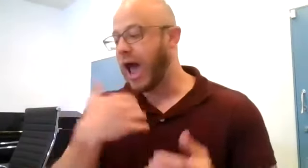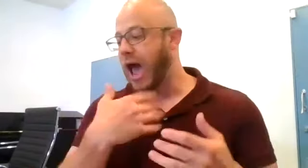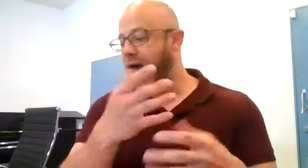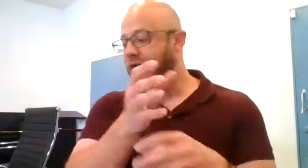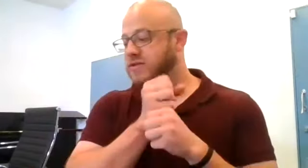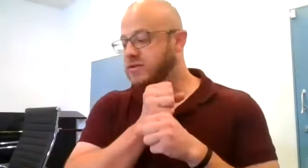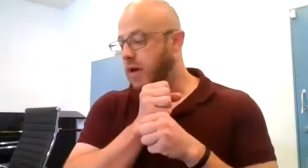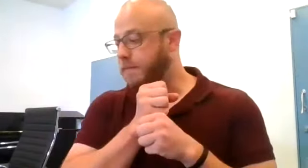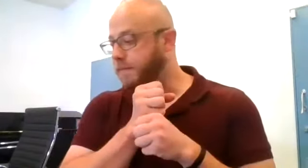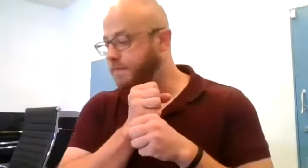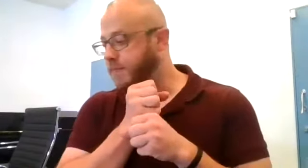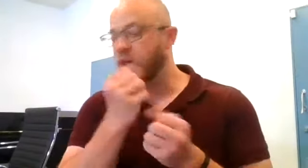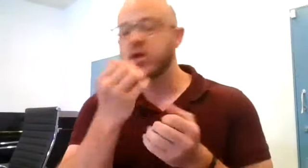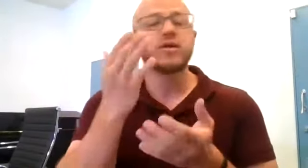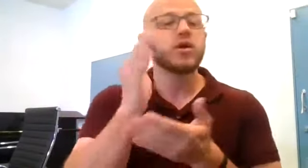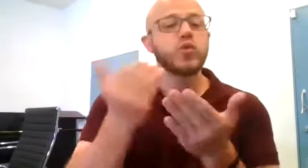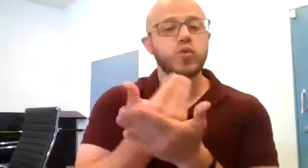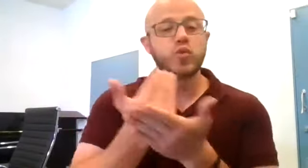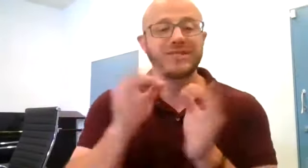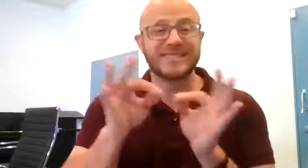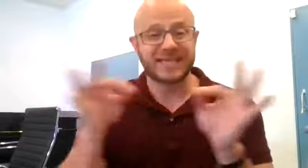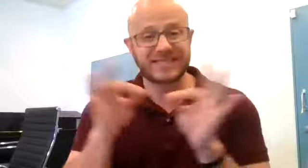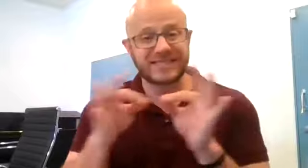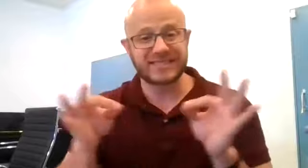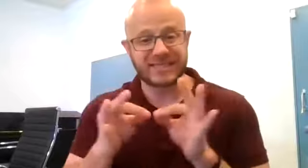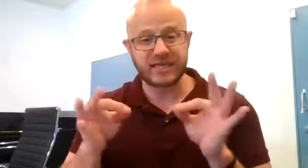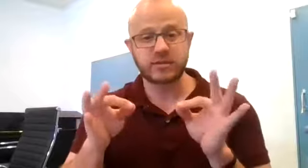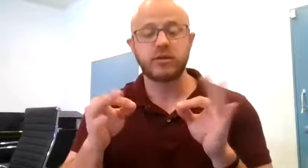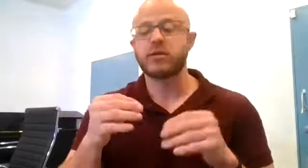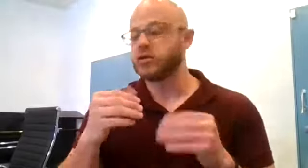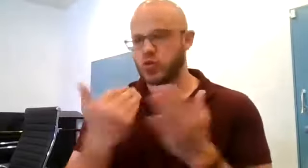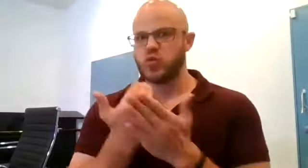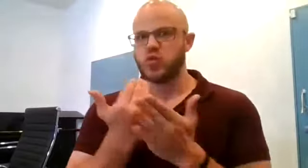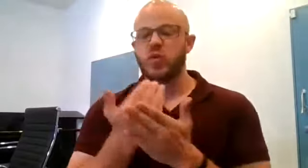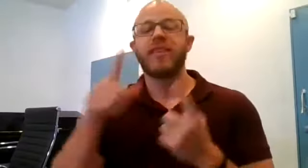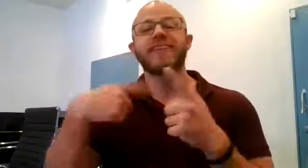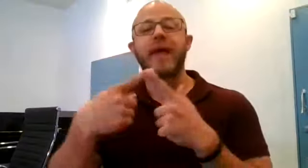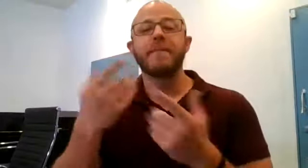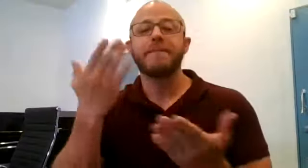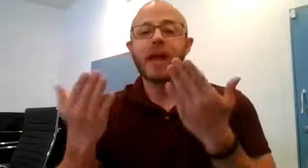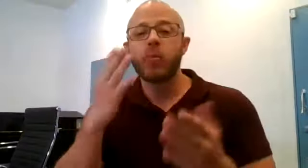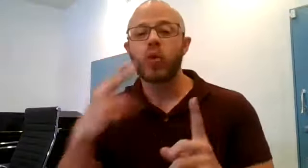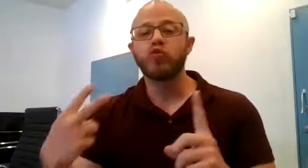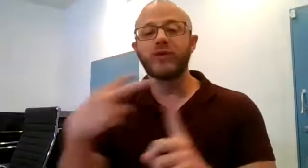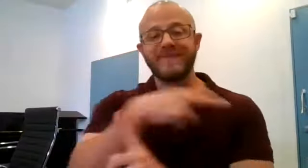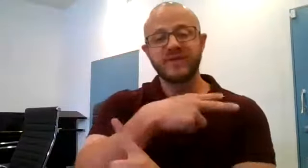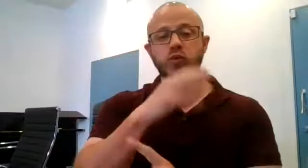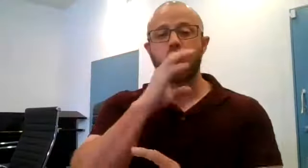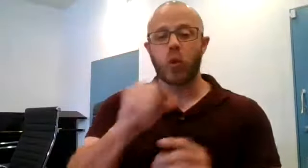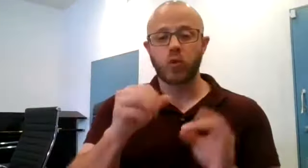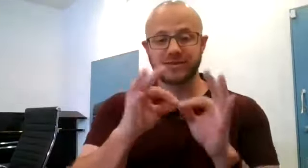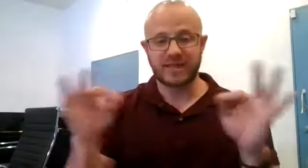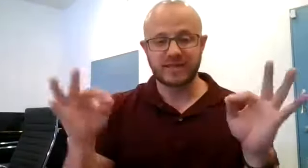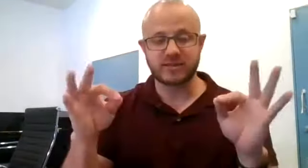All right, so now I have some new sentences, and then maybe we'll review the